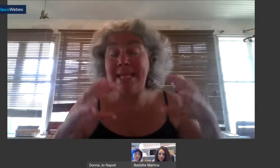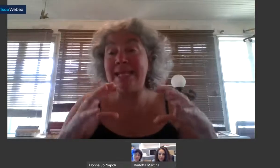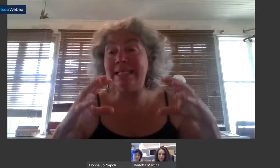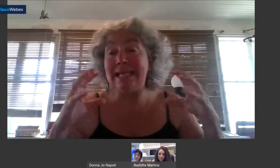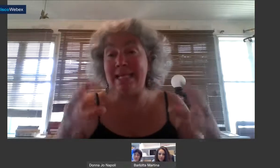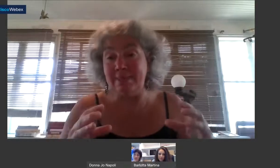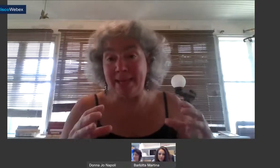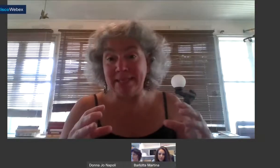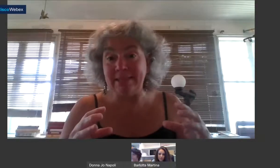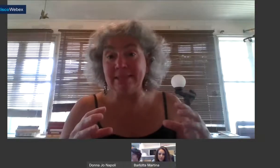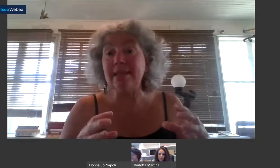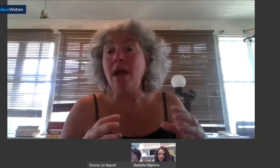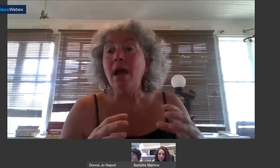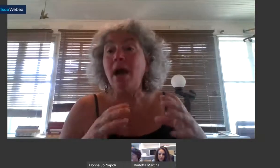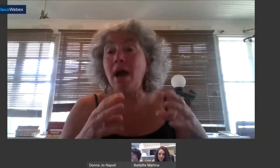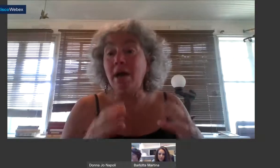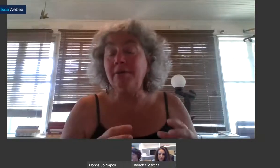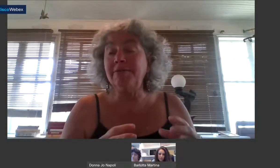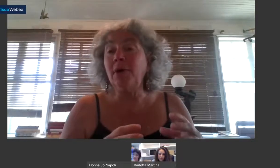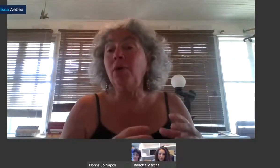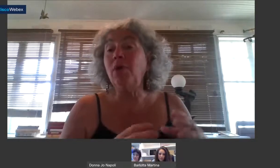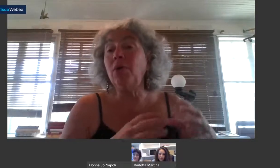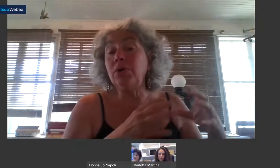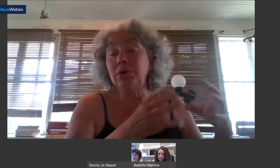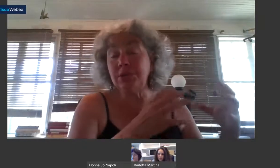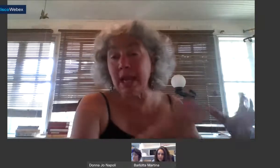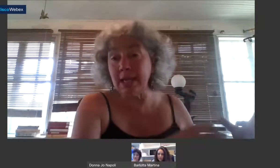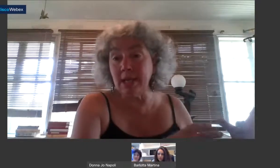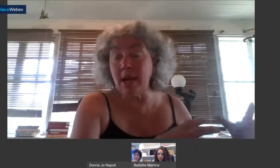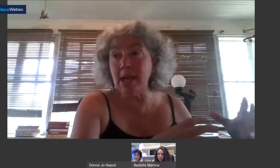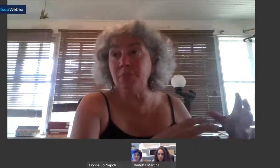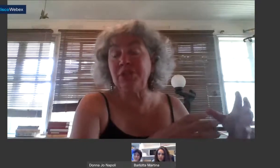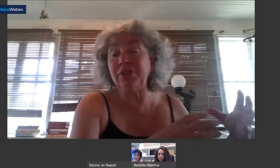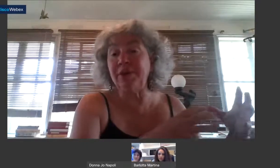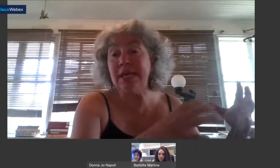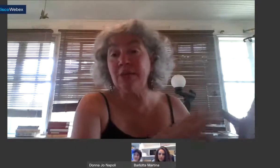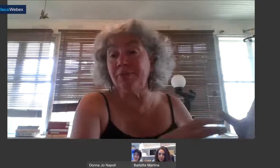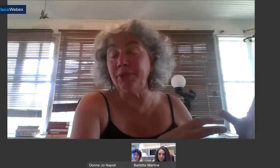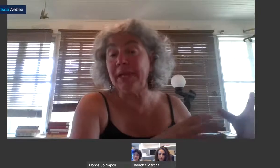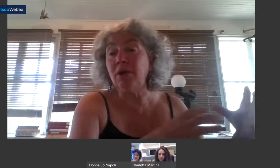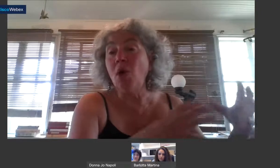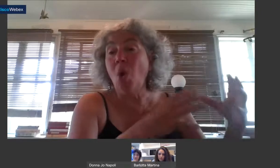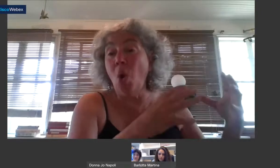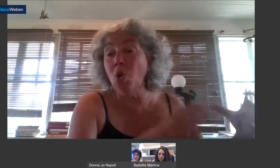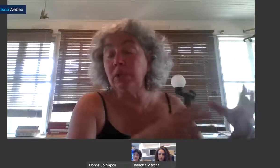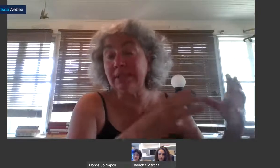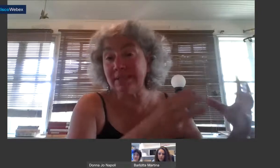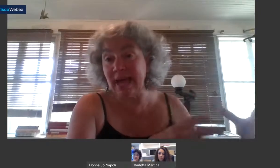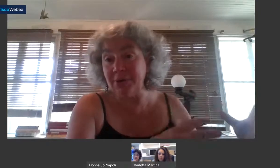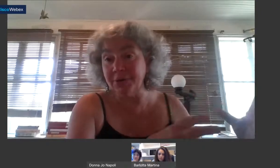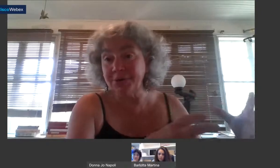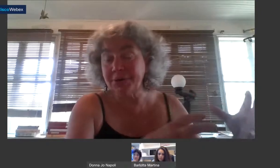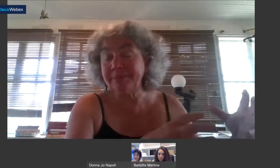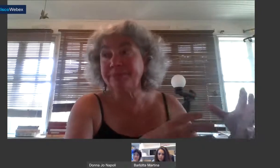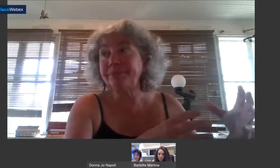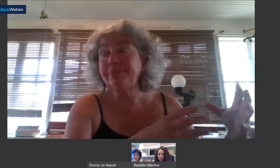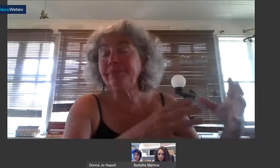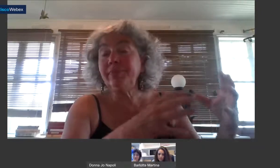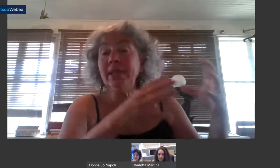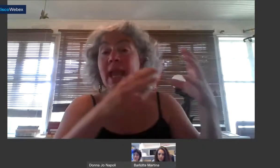making databases of in which they're interviewing old signers